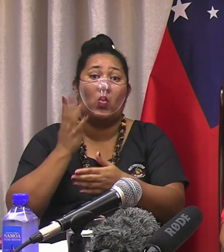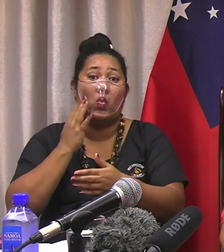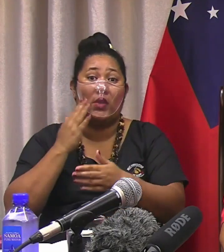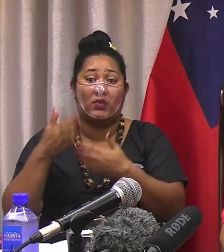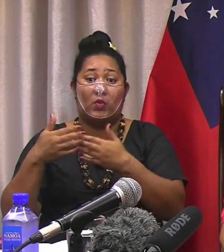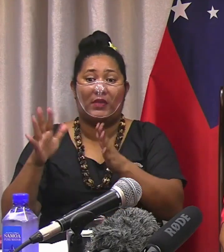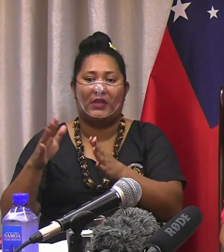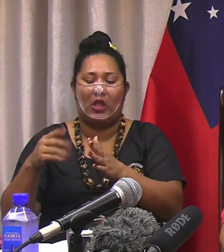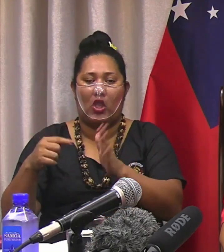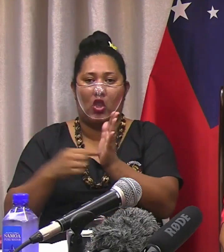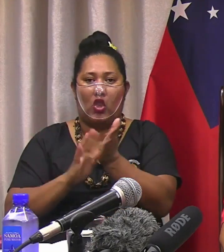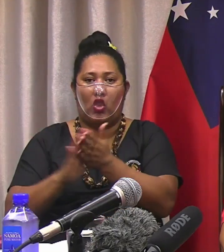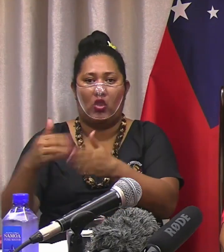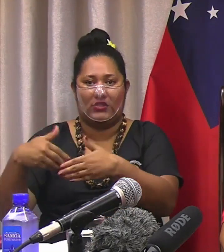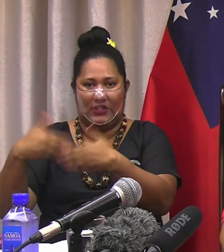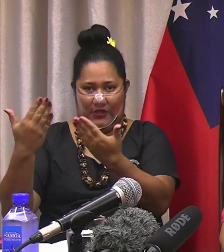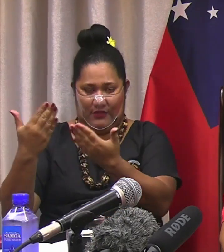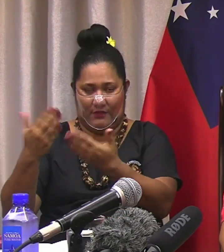2022.